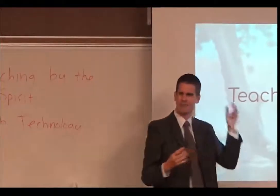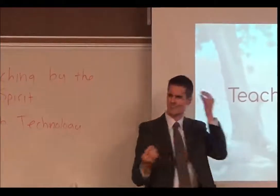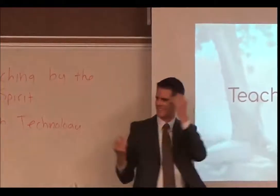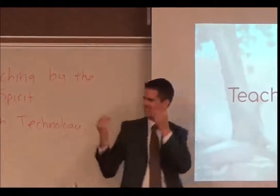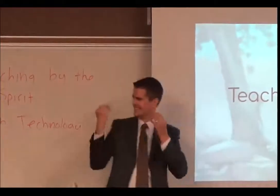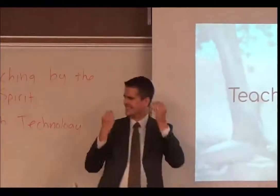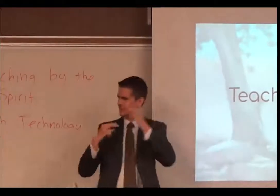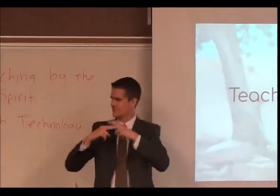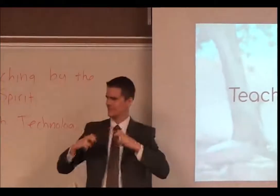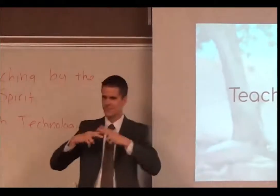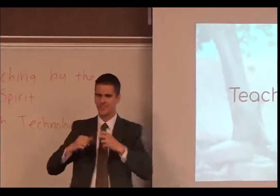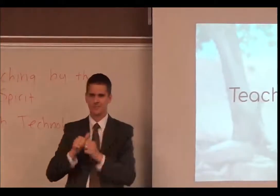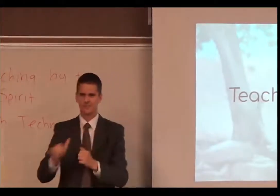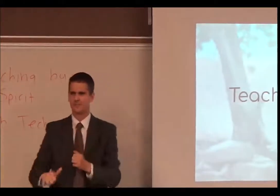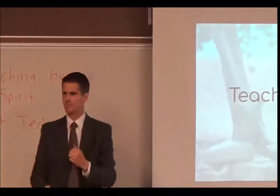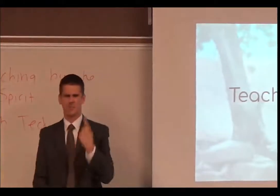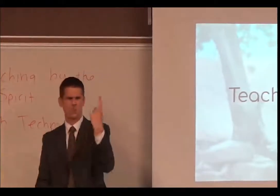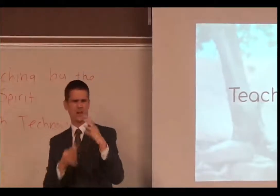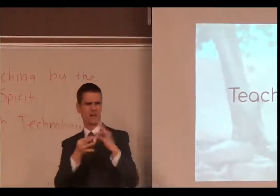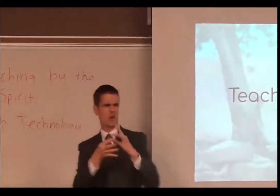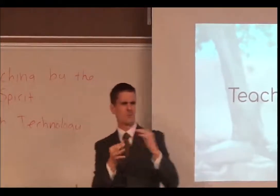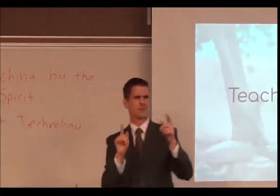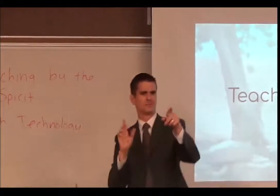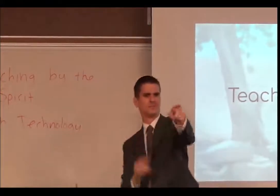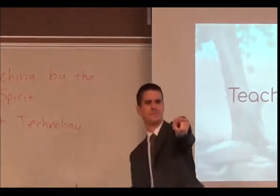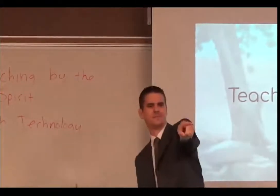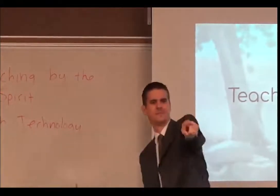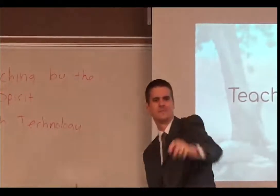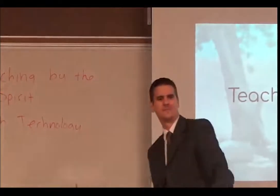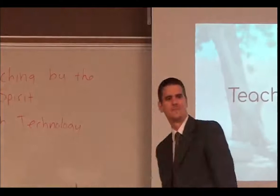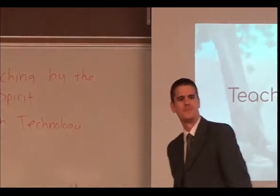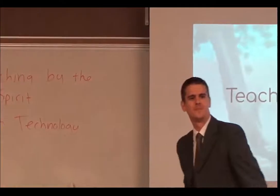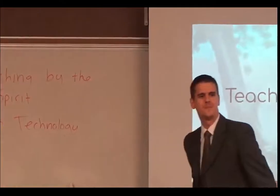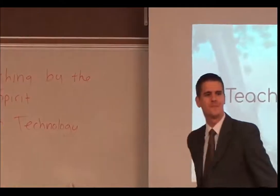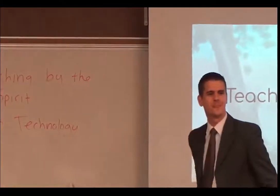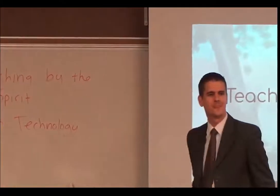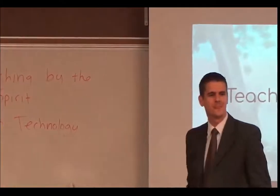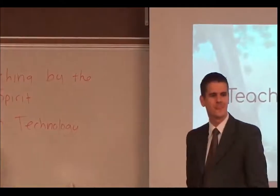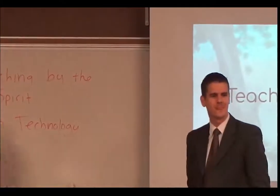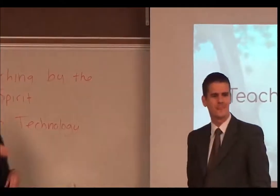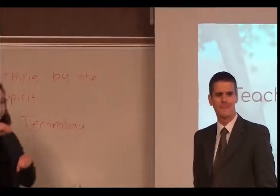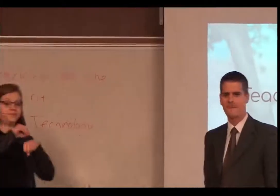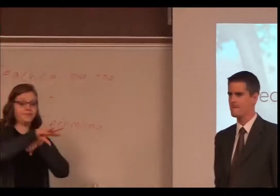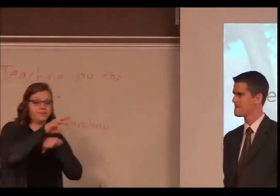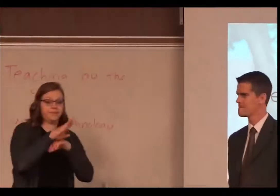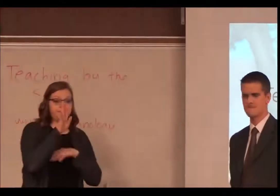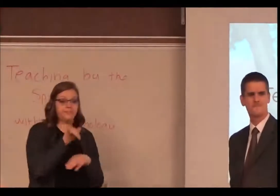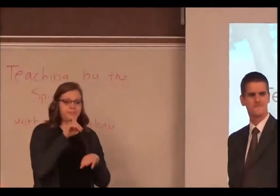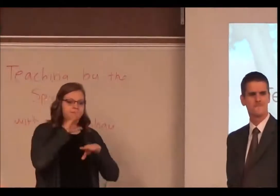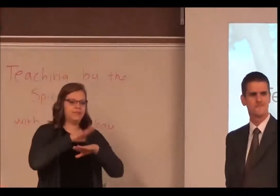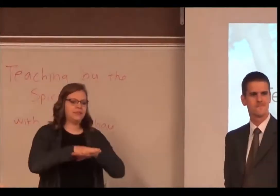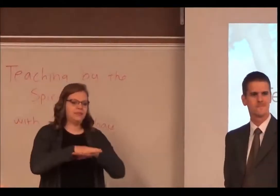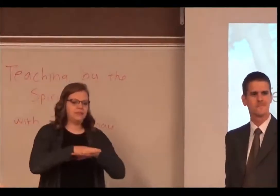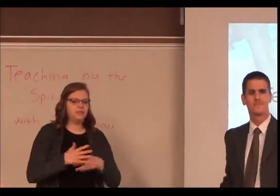But if technology is distracting and complicates things, it's not really helping. Be influenced